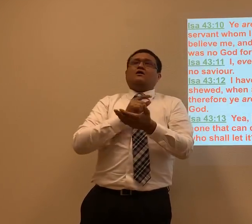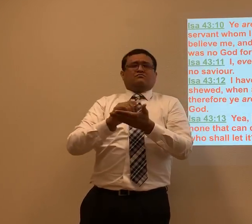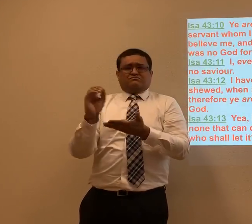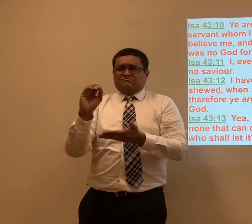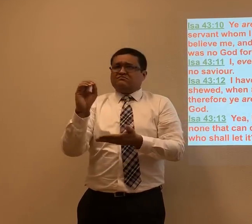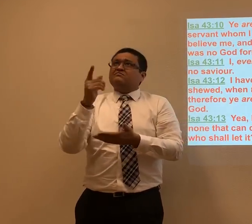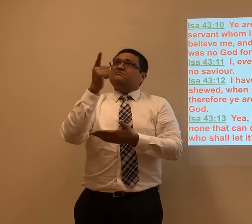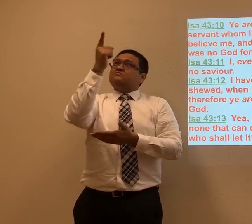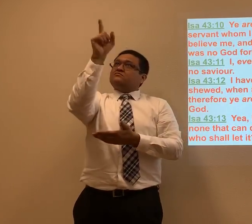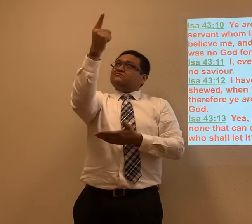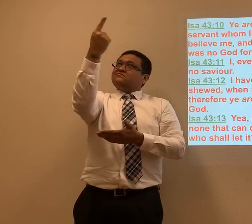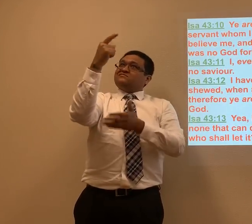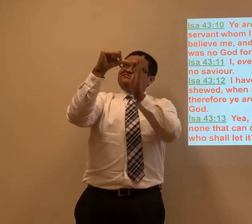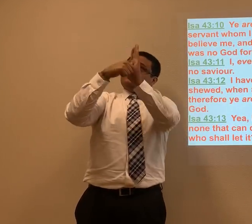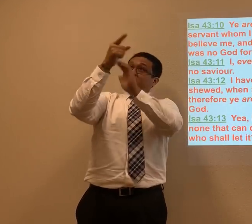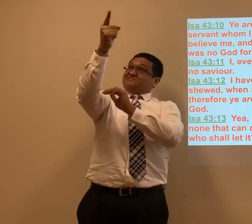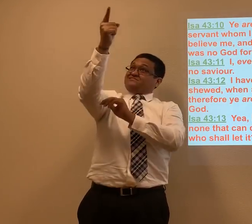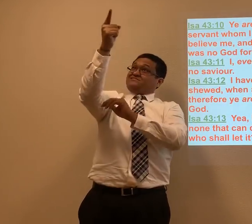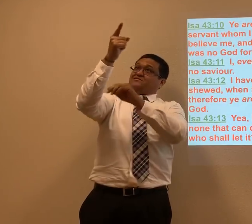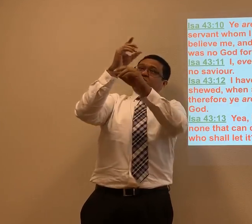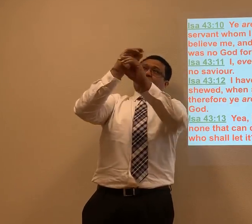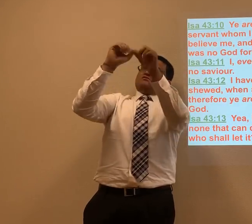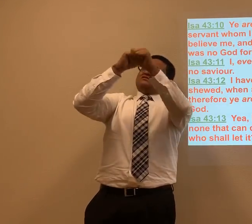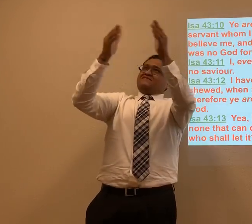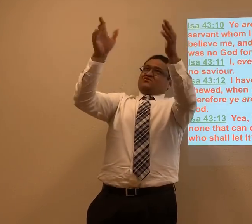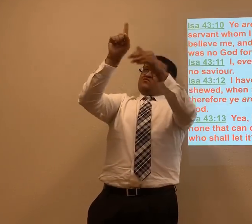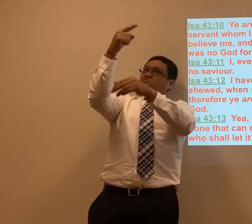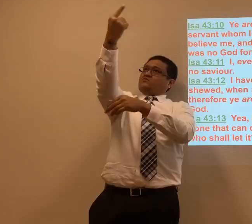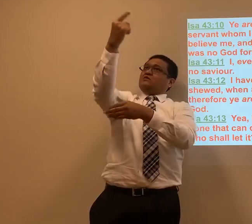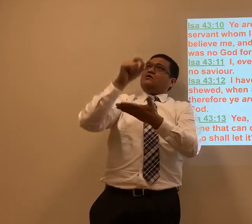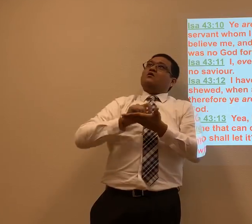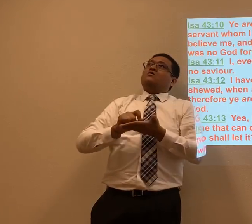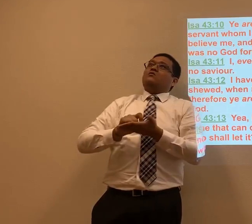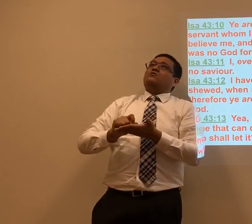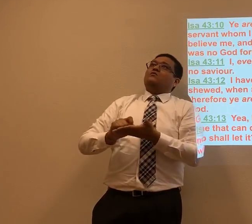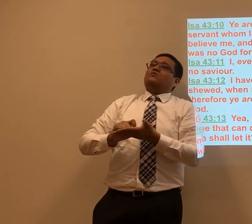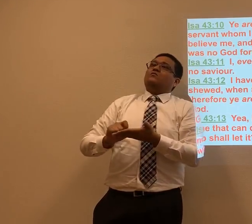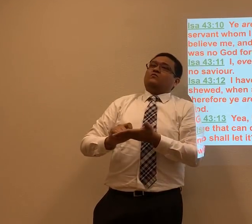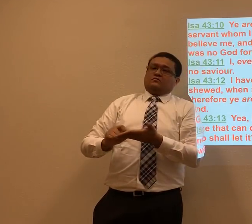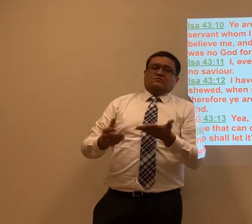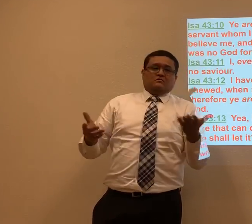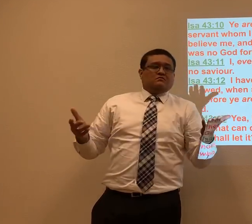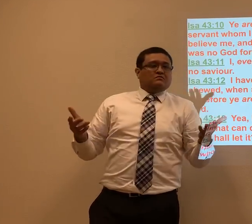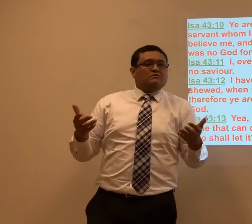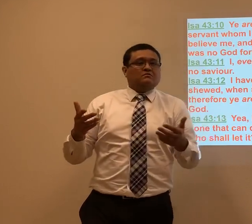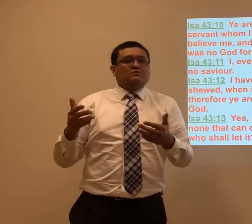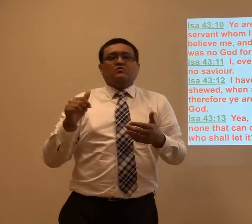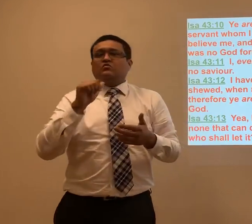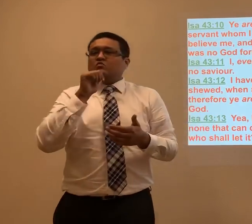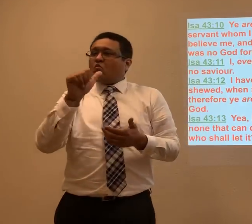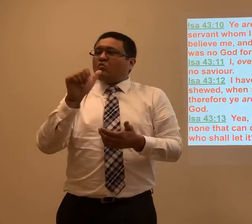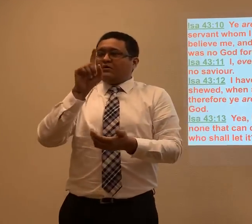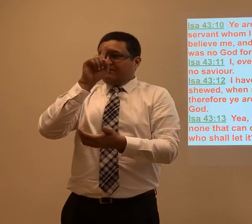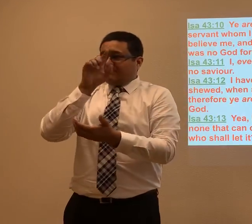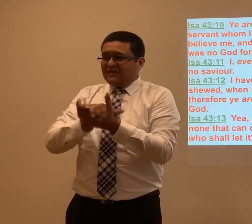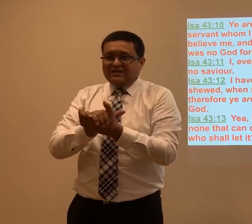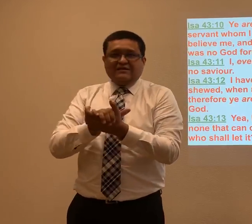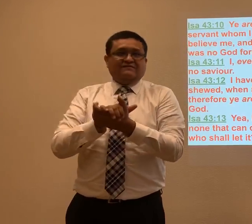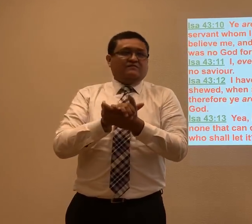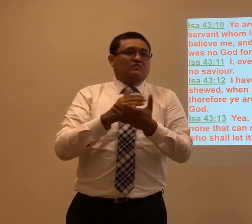none beside me, and you realize it doesn't say us in the Bible. It says there's only one God, and it says I. So